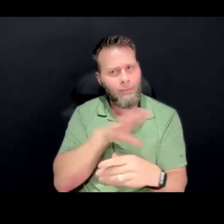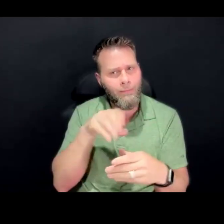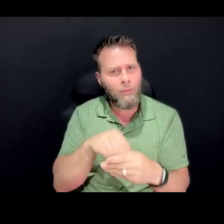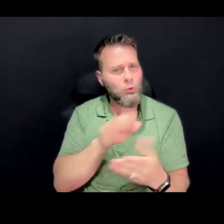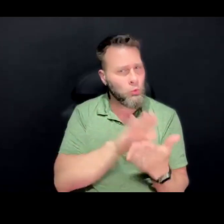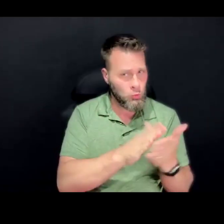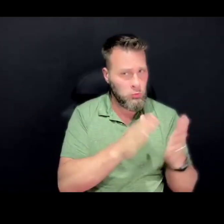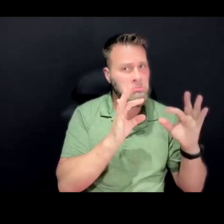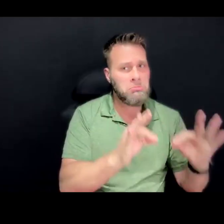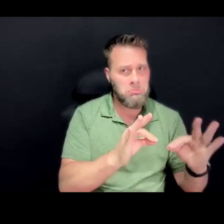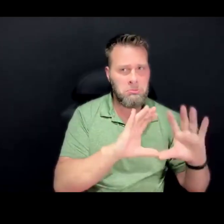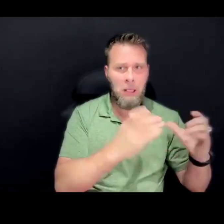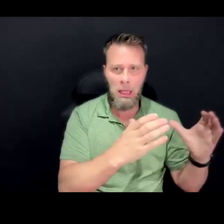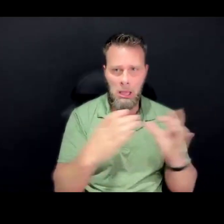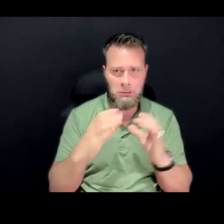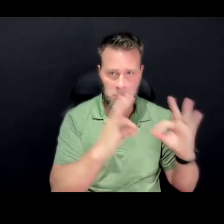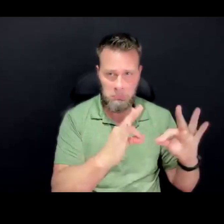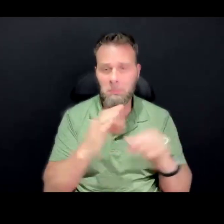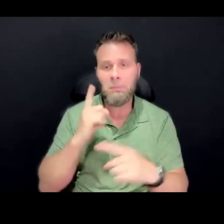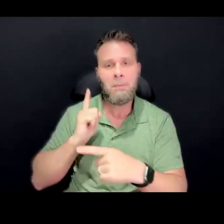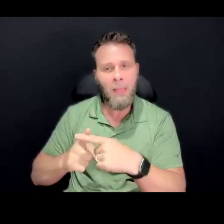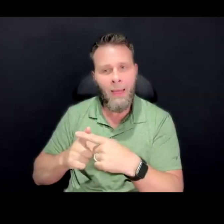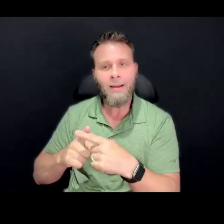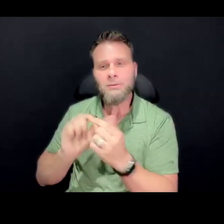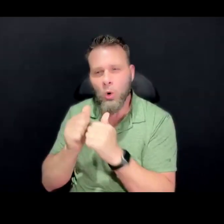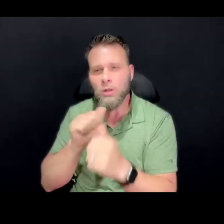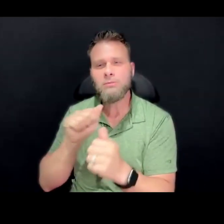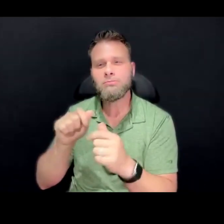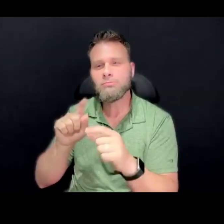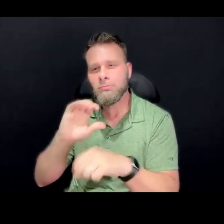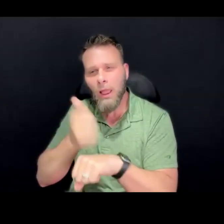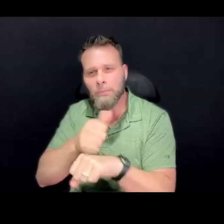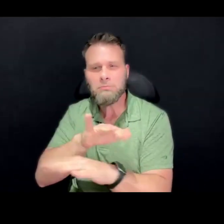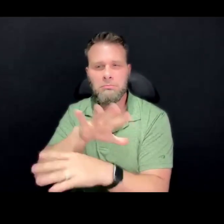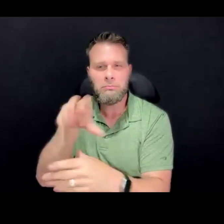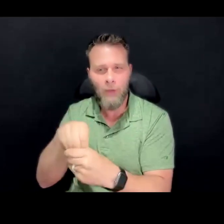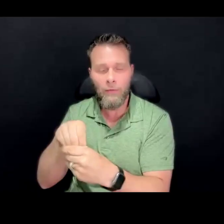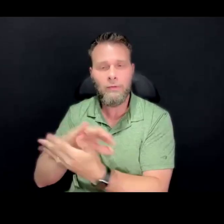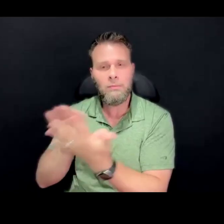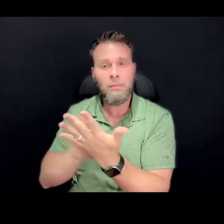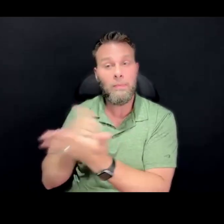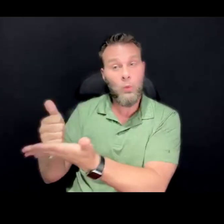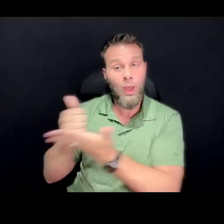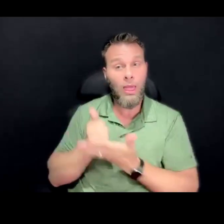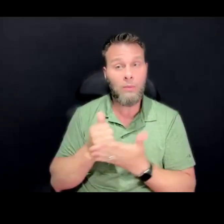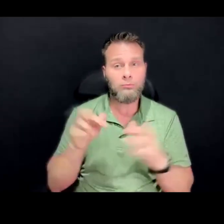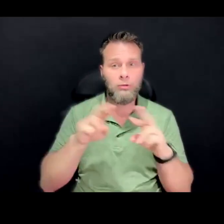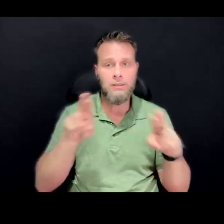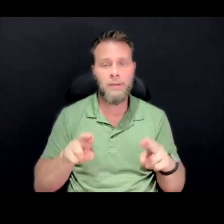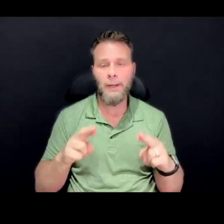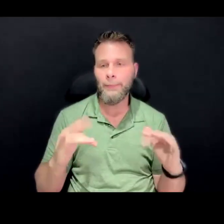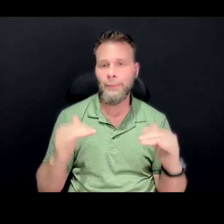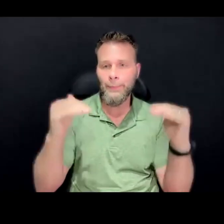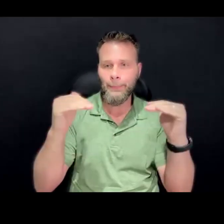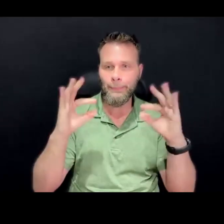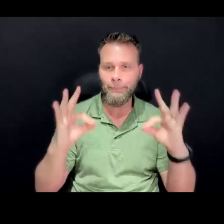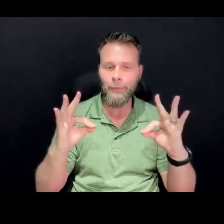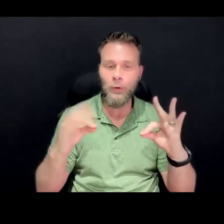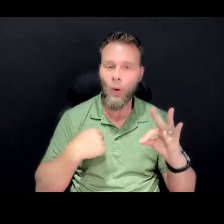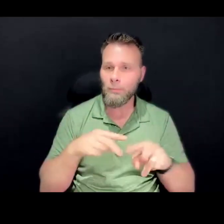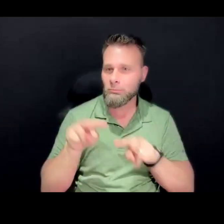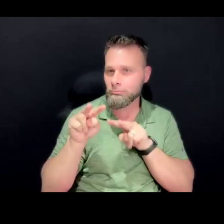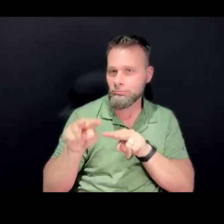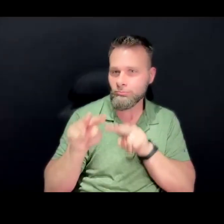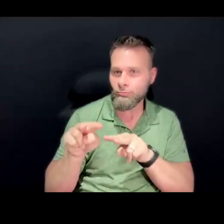one build my experience, but also my resume. So those are some things I'm looking forward to for